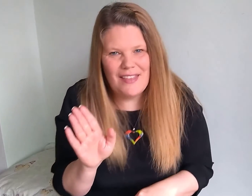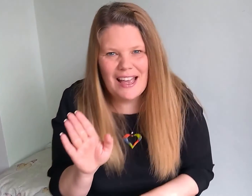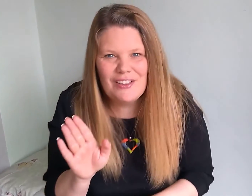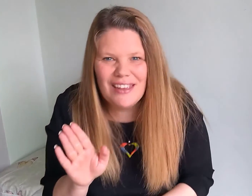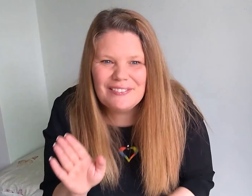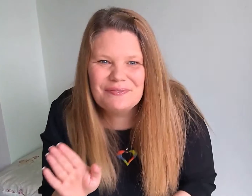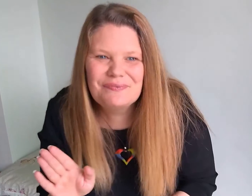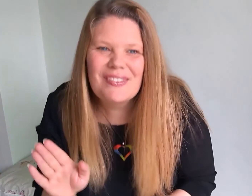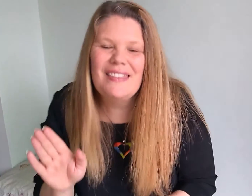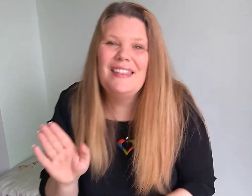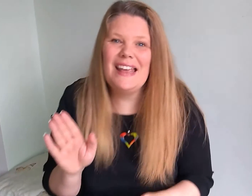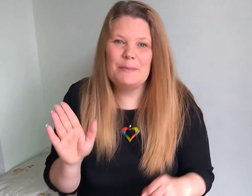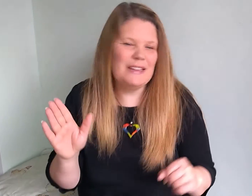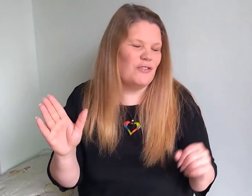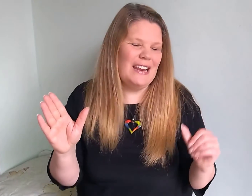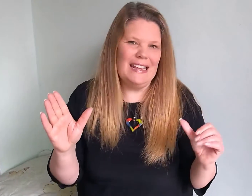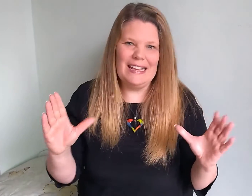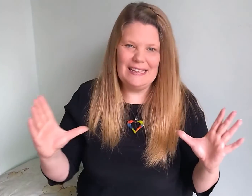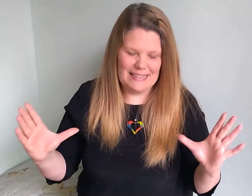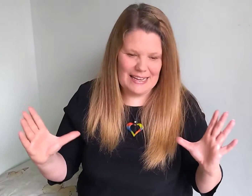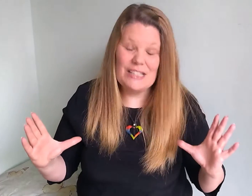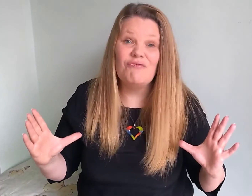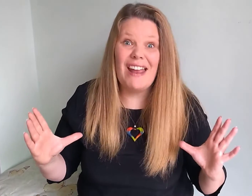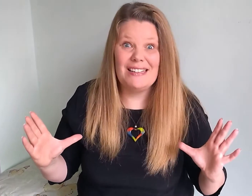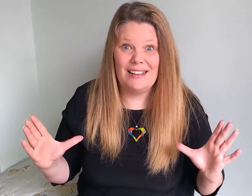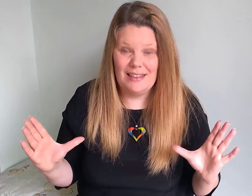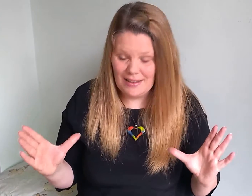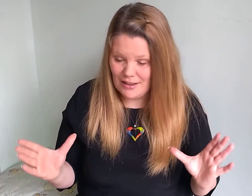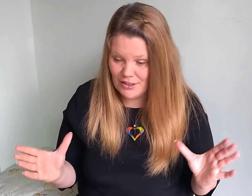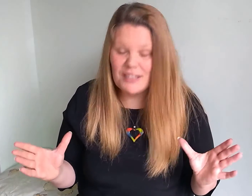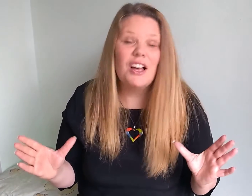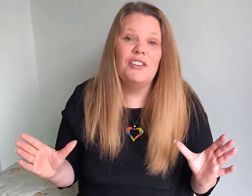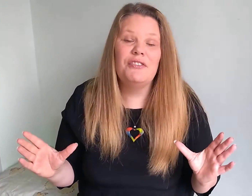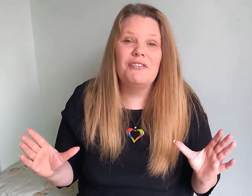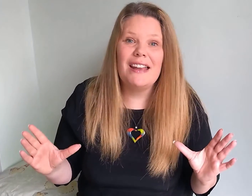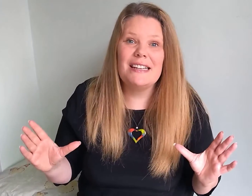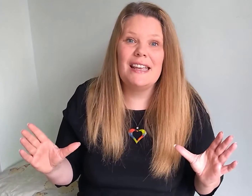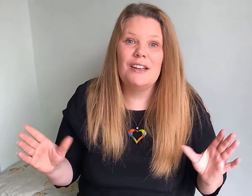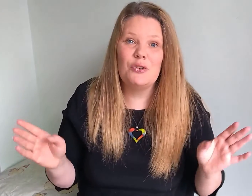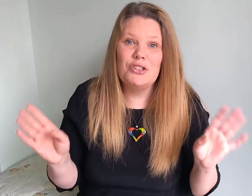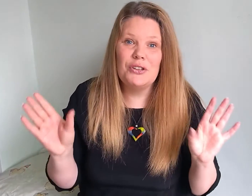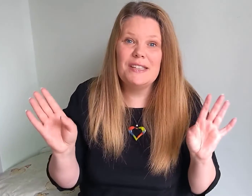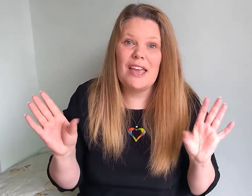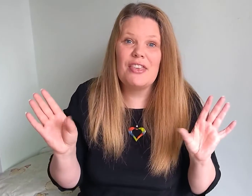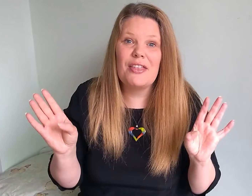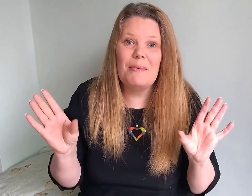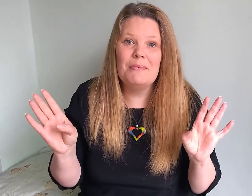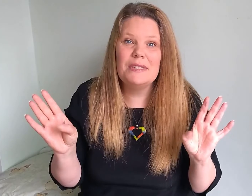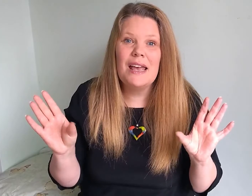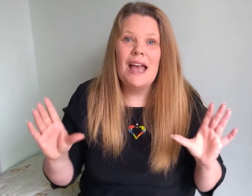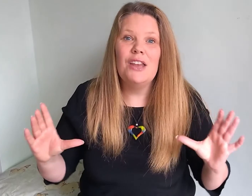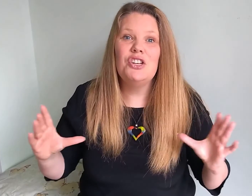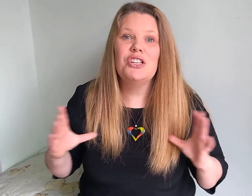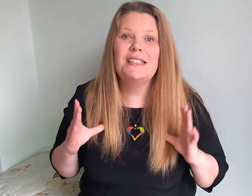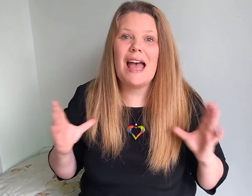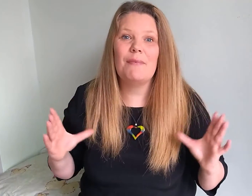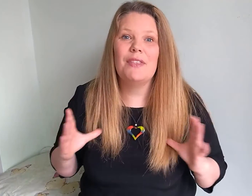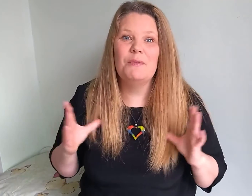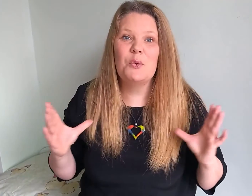the hang of it? The next bit's really easy. It's ready. The sign for ready. And all you do is you get your thumbs and you just tap them